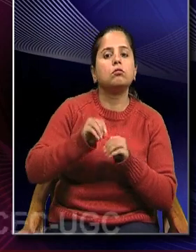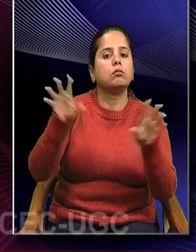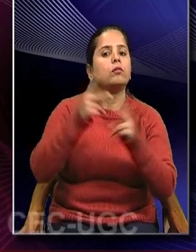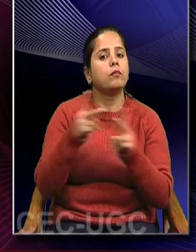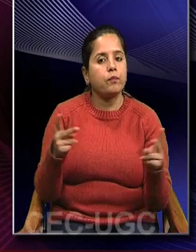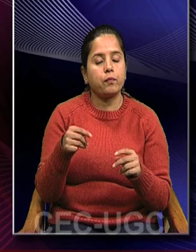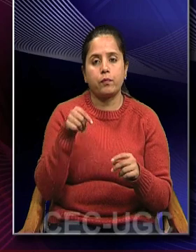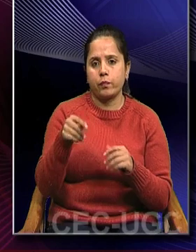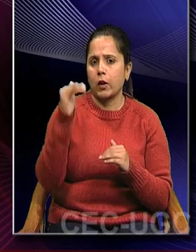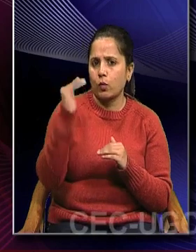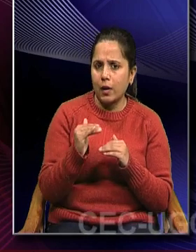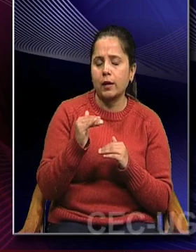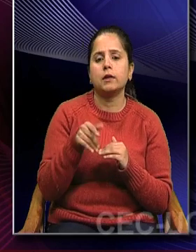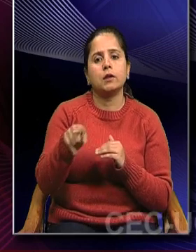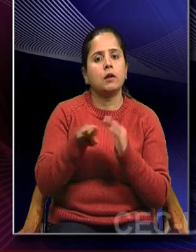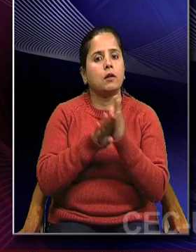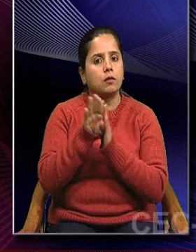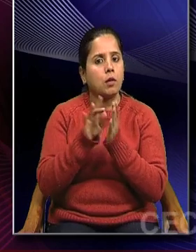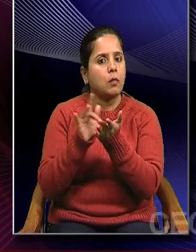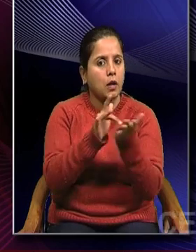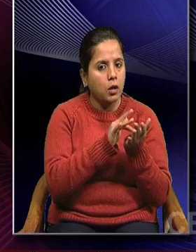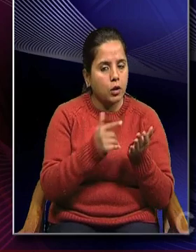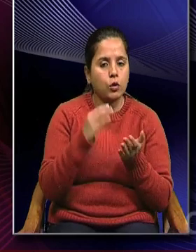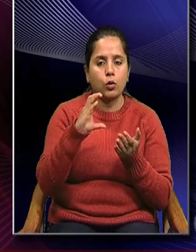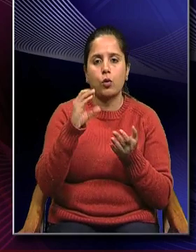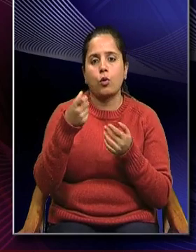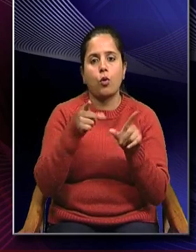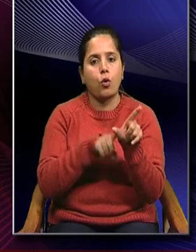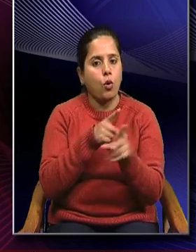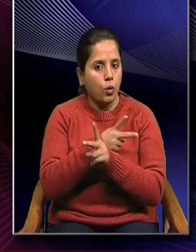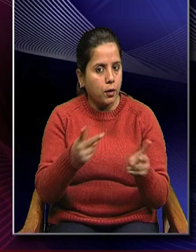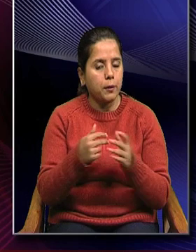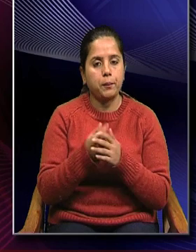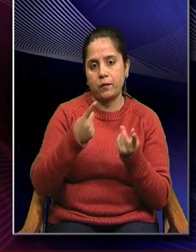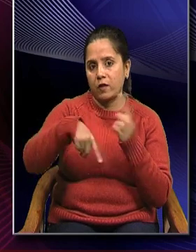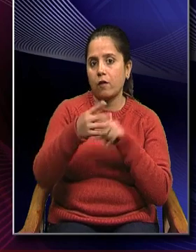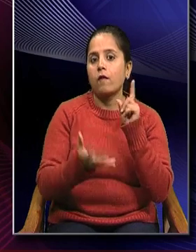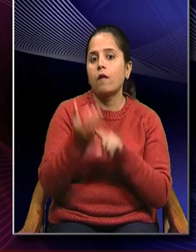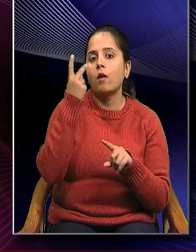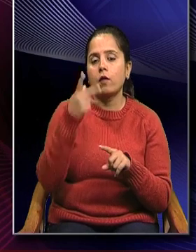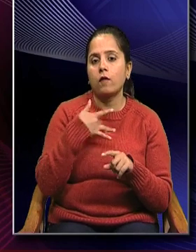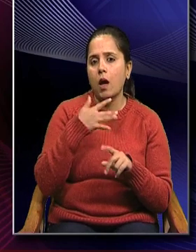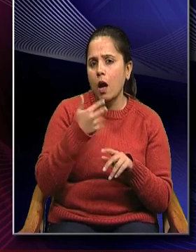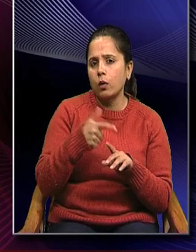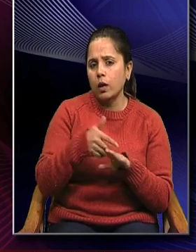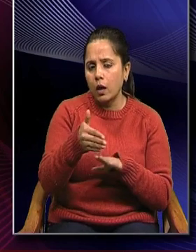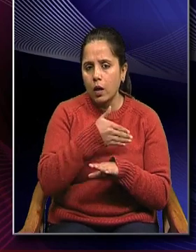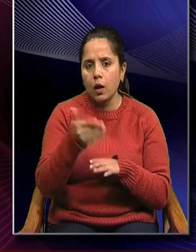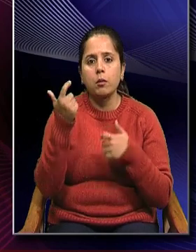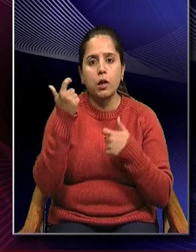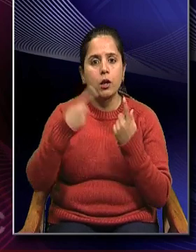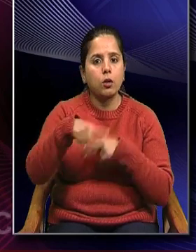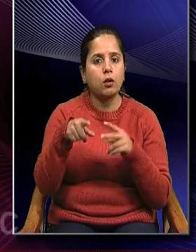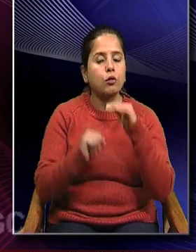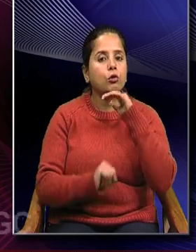to these less developed regions or to the colonies. And we find that how over a period of time the military